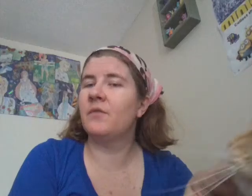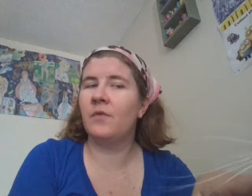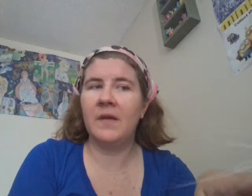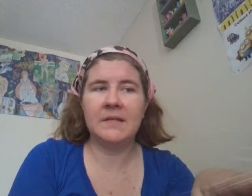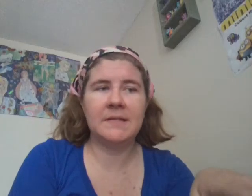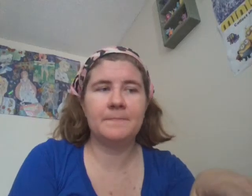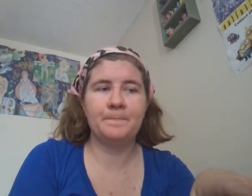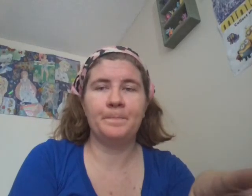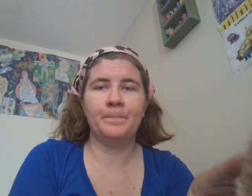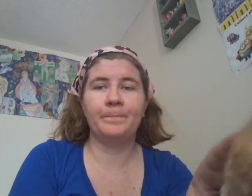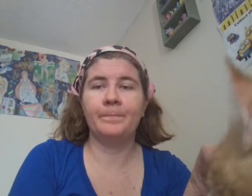of your face?